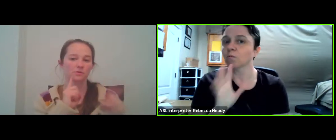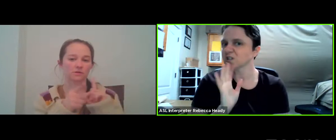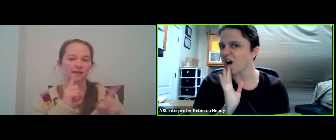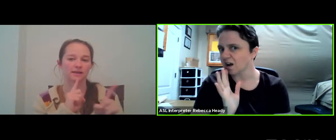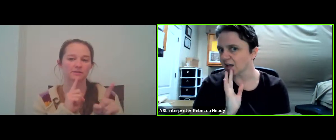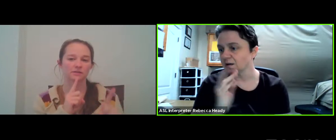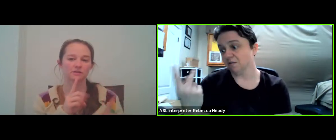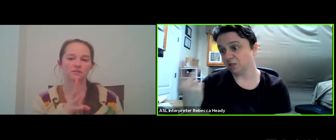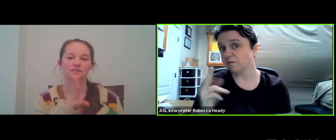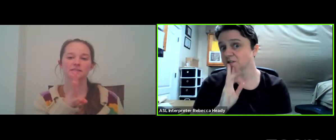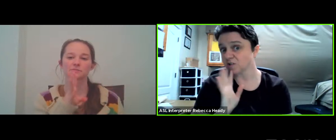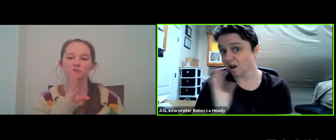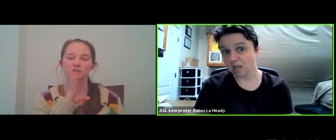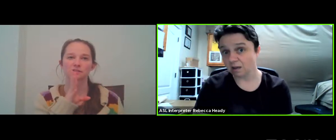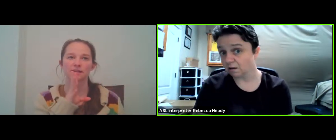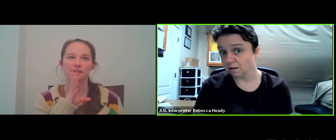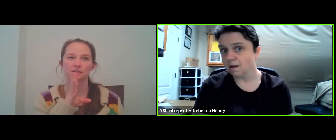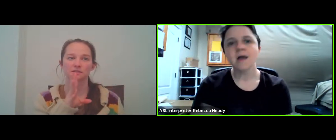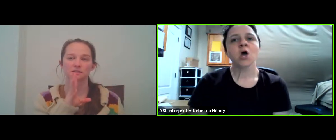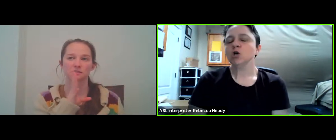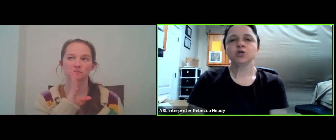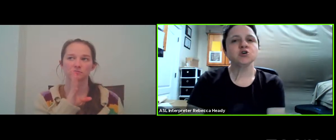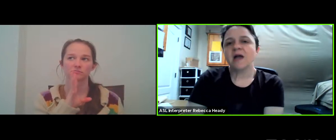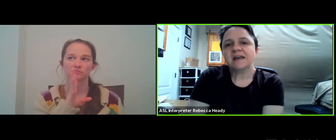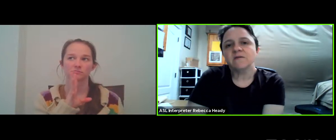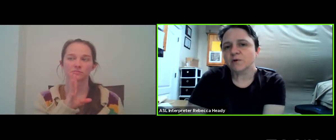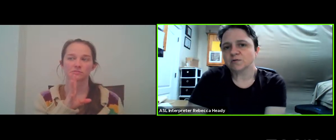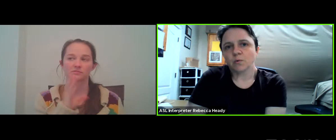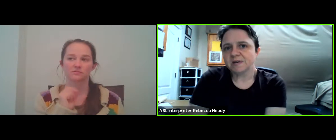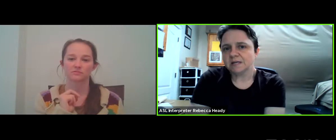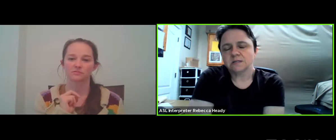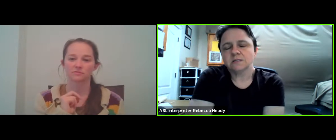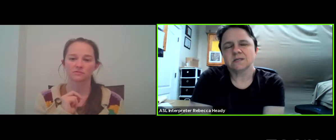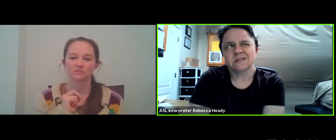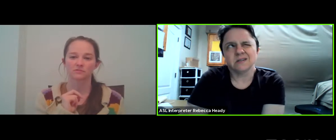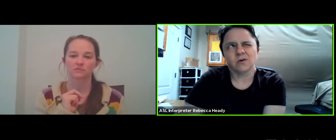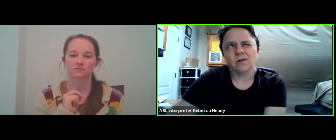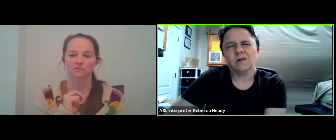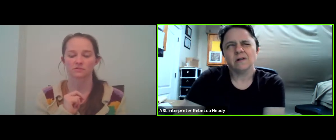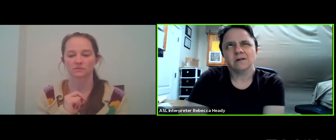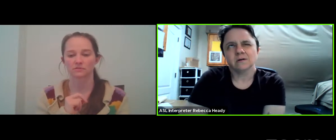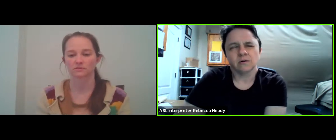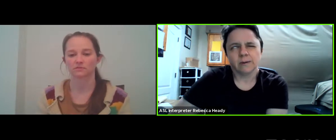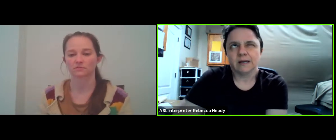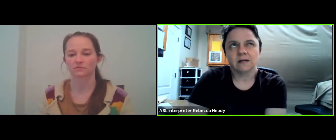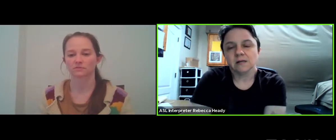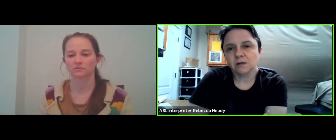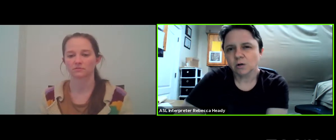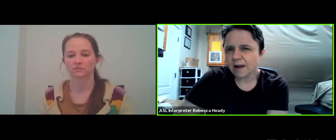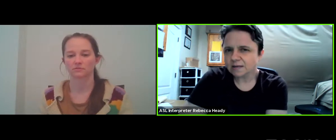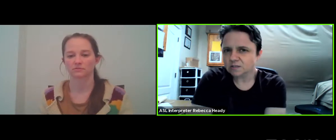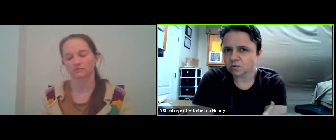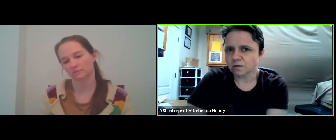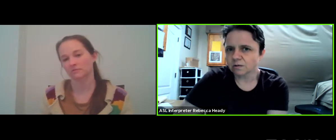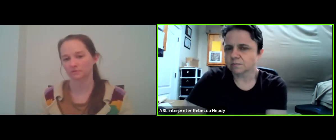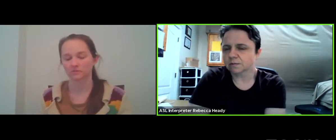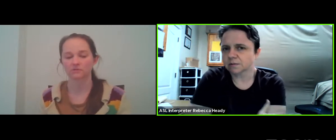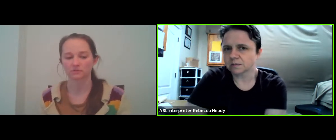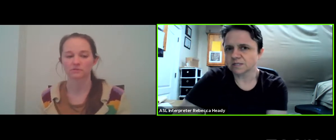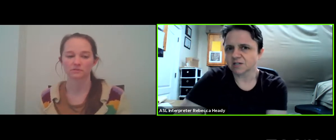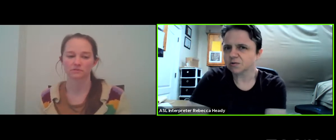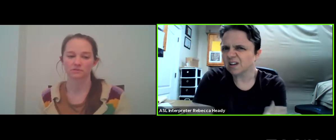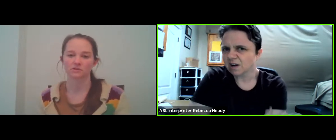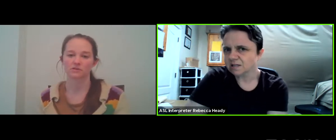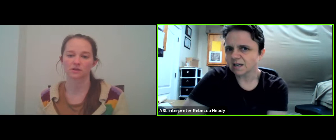Okay, right? but the two of us are more talking. just like any of those would be still grammatically correct